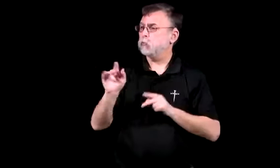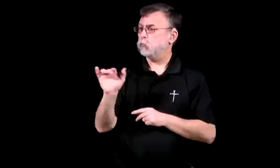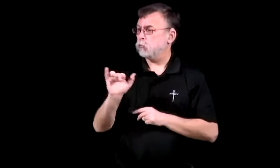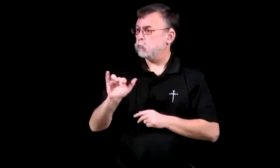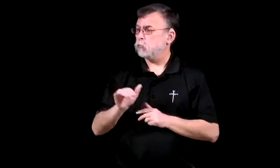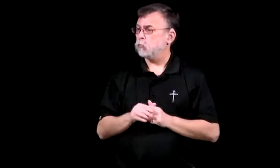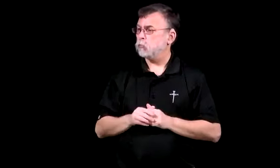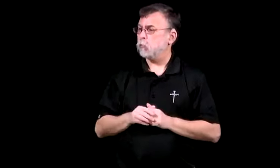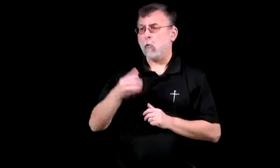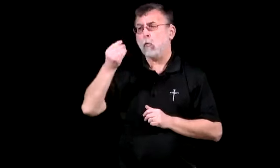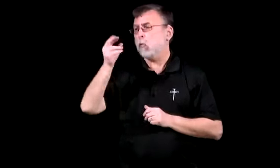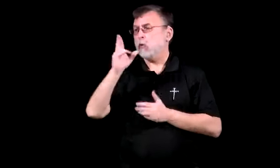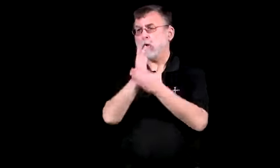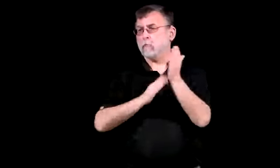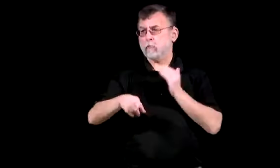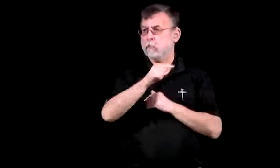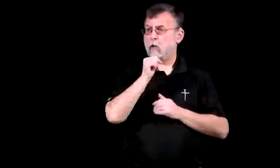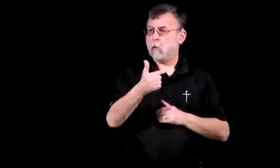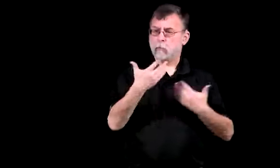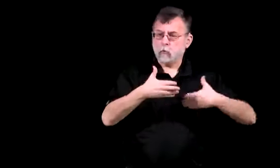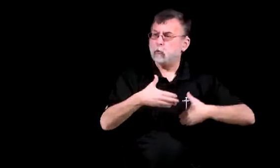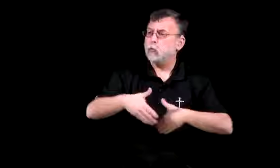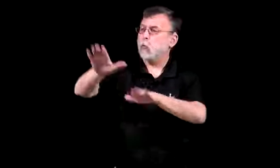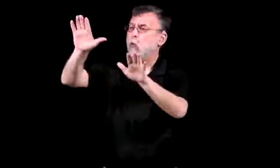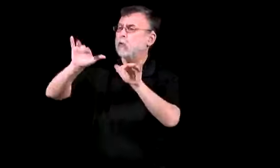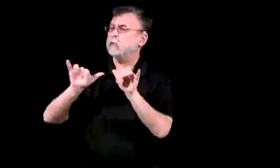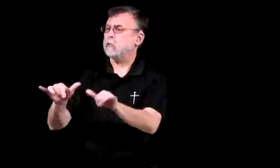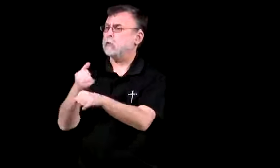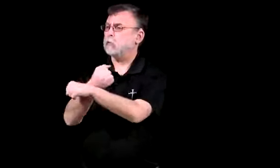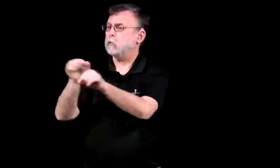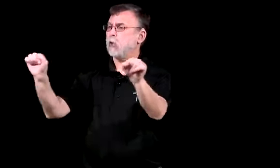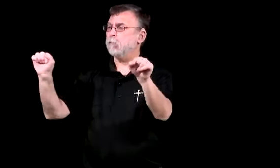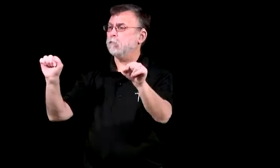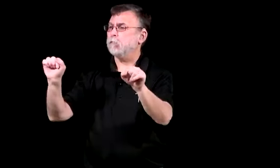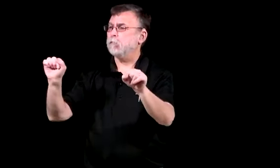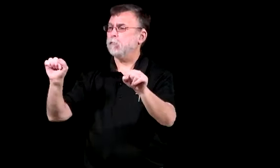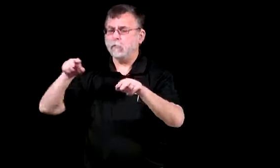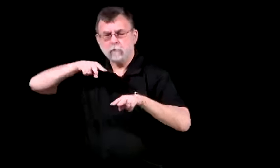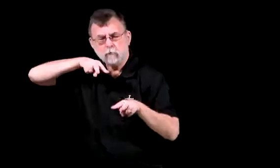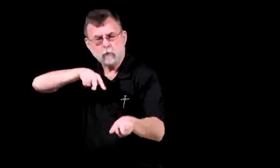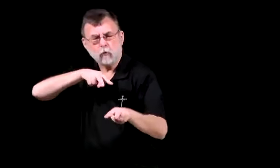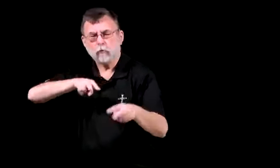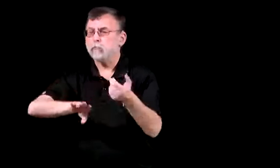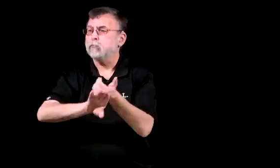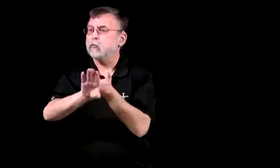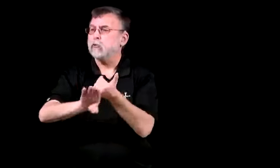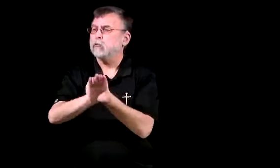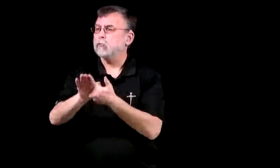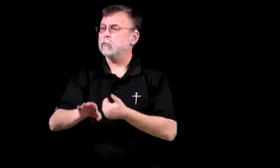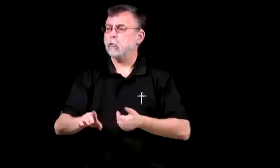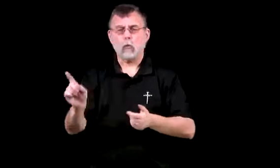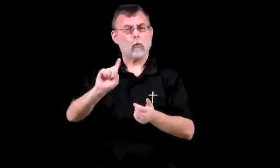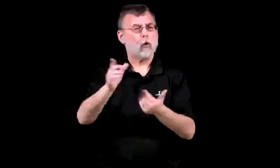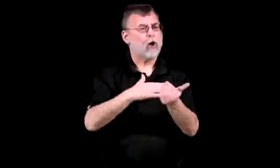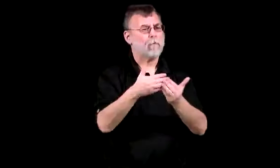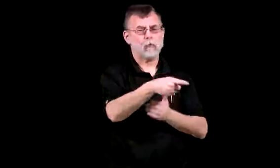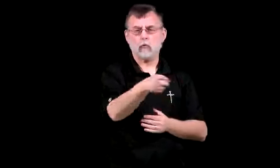and we join with the hearing church or go home, we ask for your protection and to watch over us,